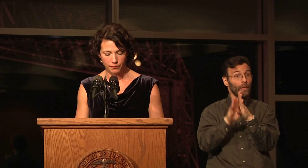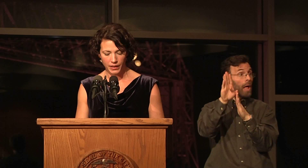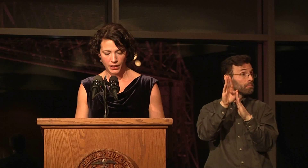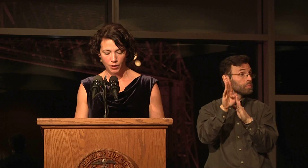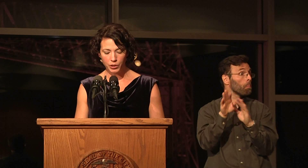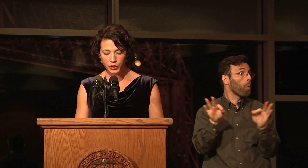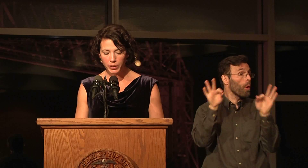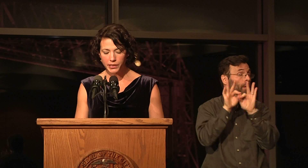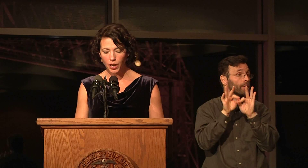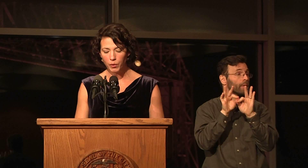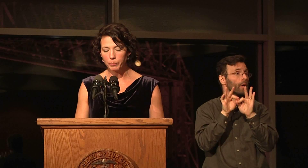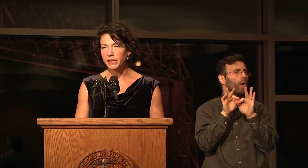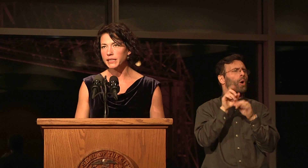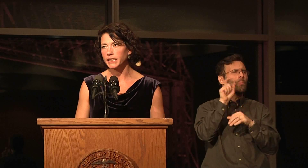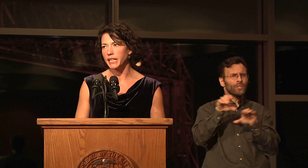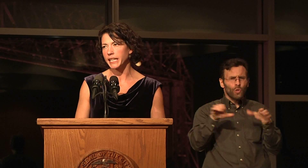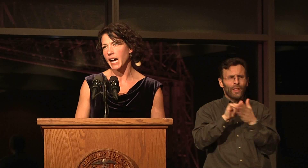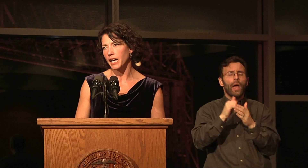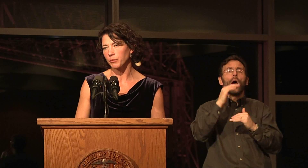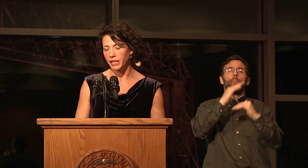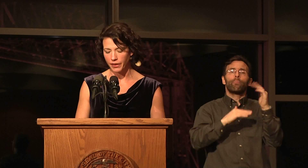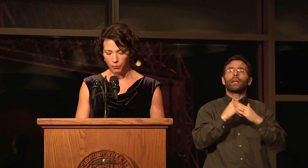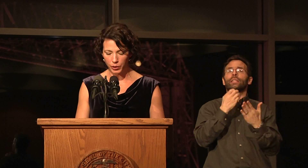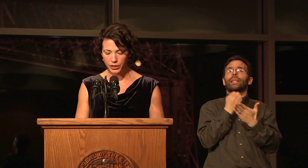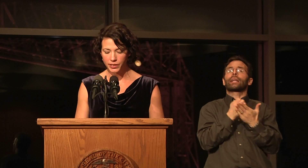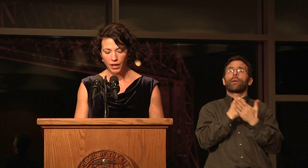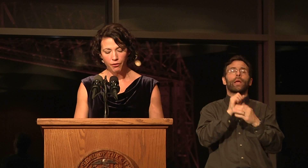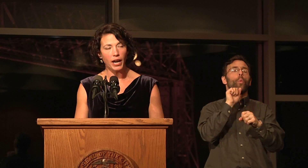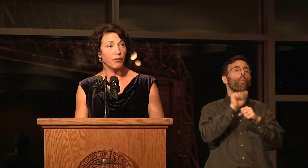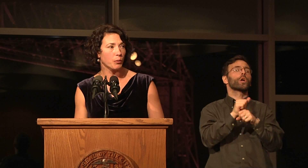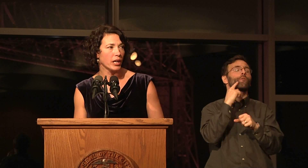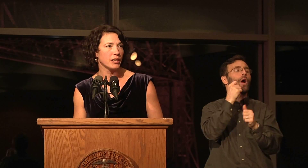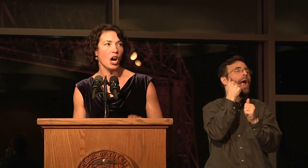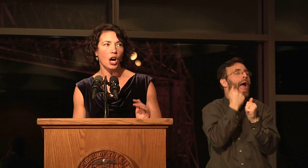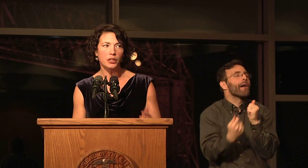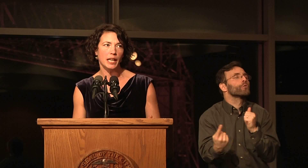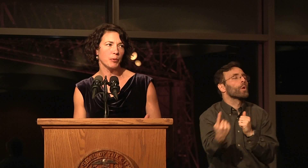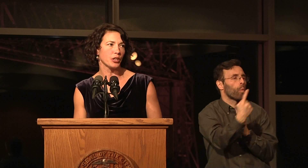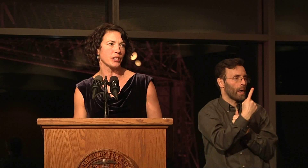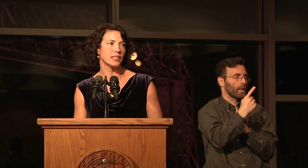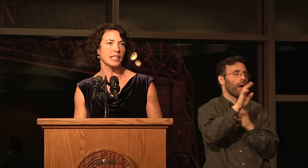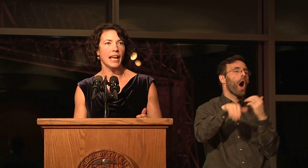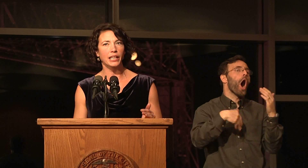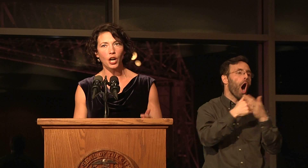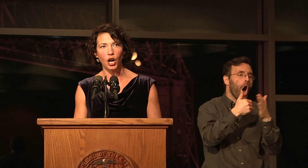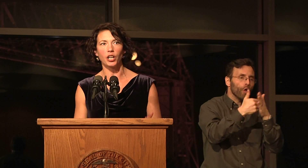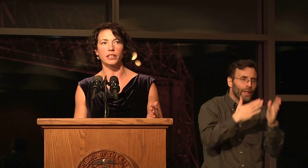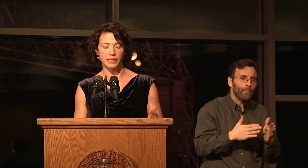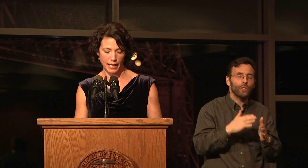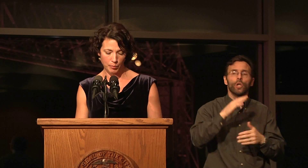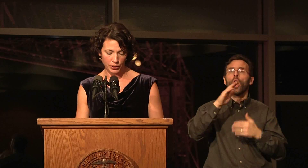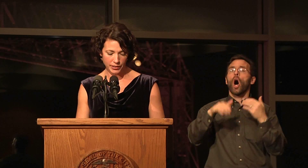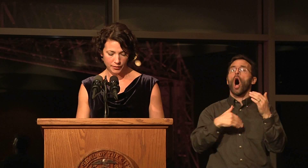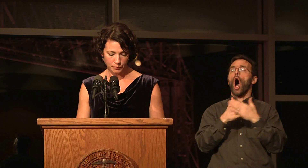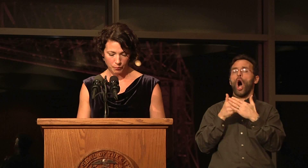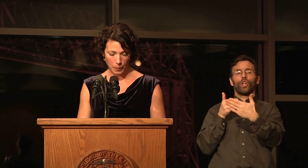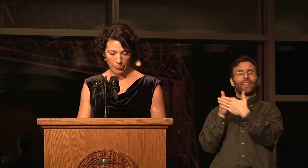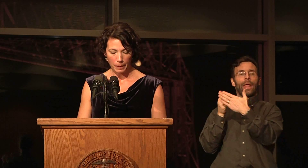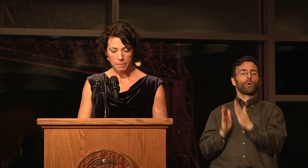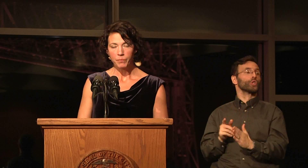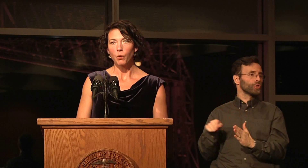efforts, we're doing so while building an economy that works for everyone, all neighborhoods, and all